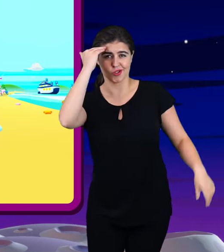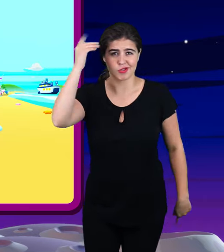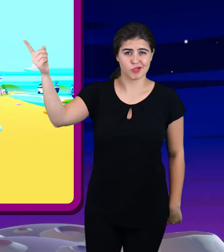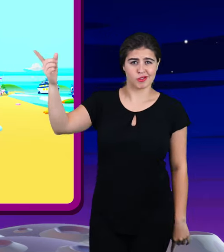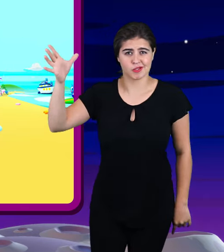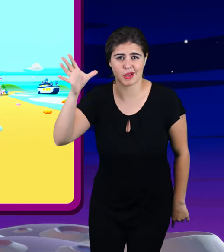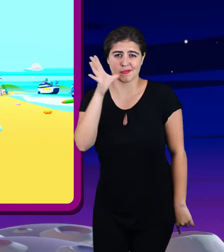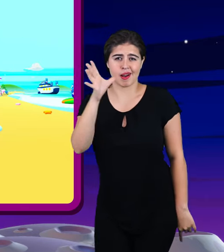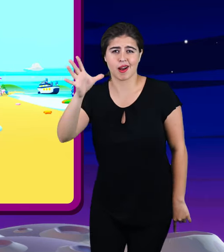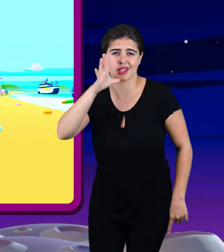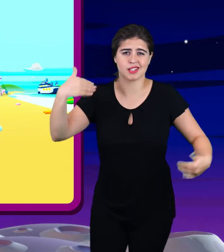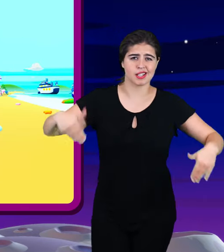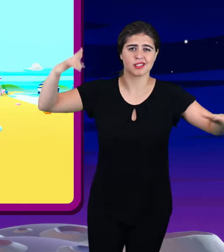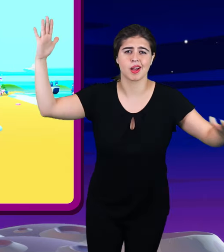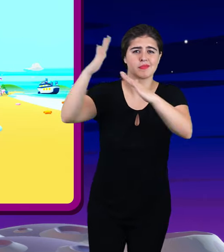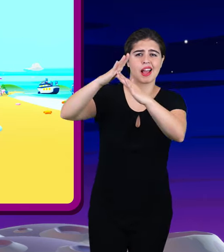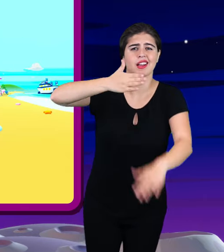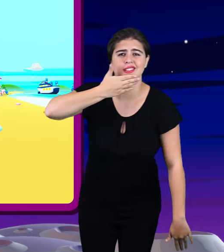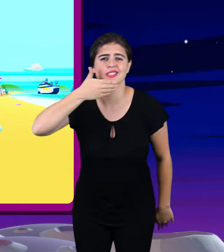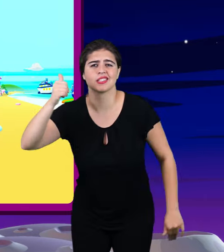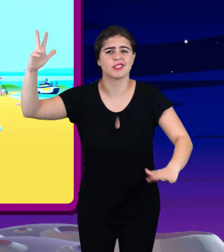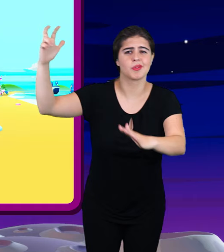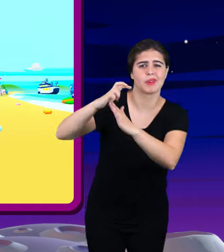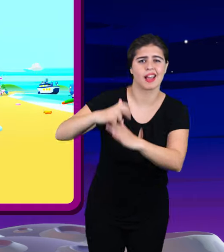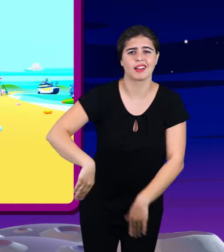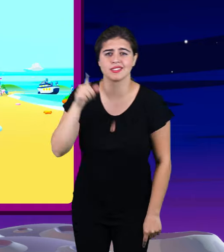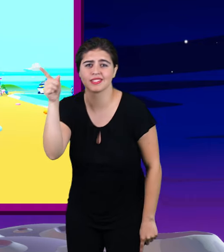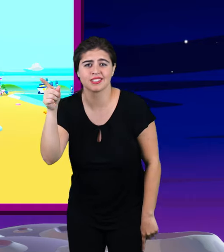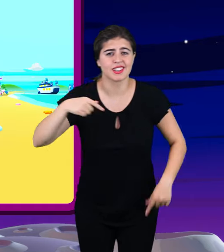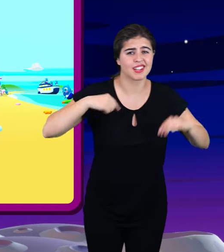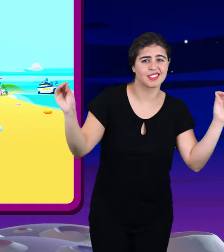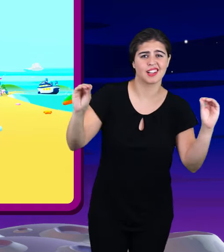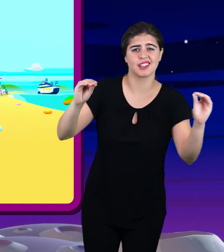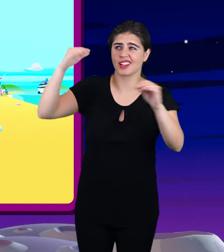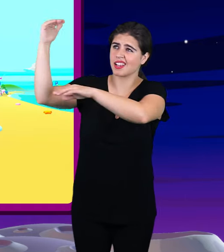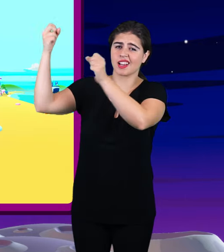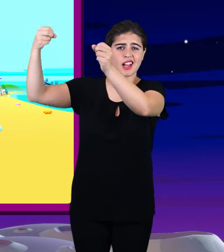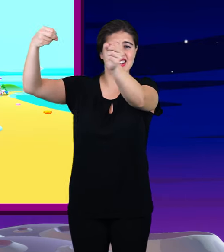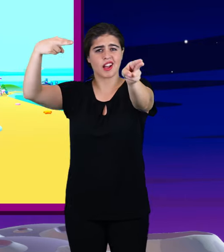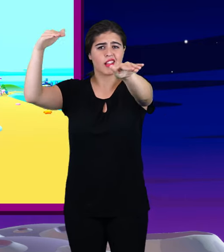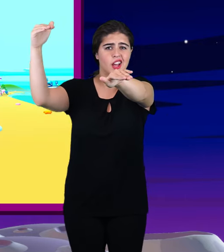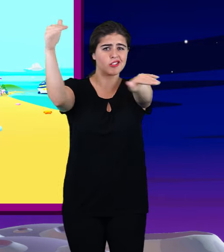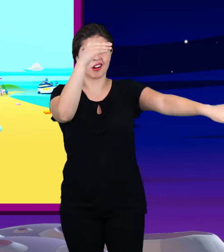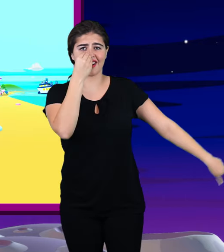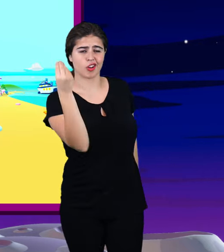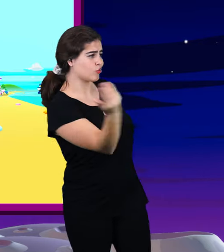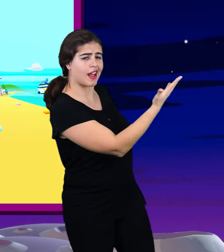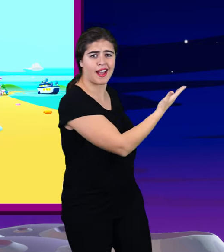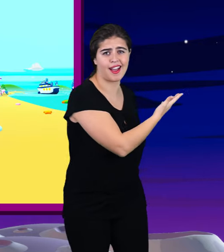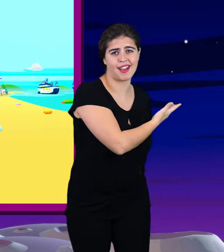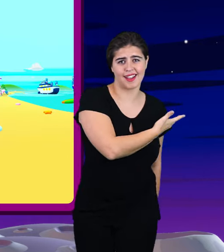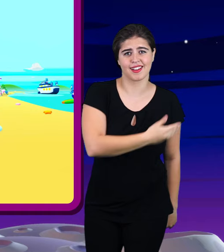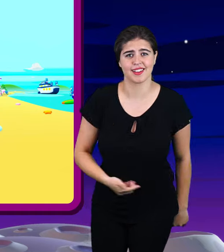everybody knows that my mommy is the best. She's the best. I ain't got nothing for